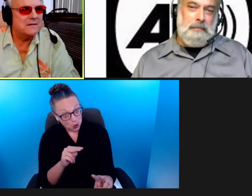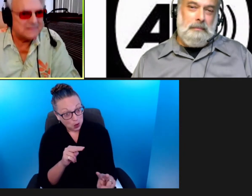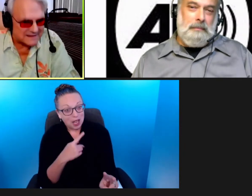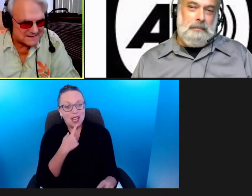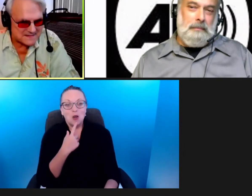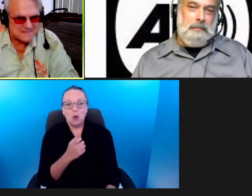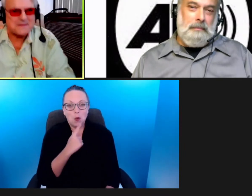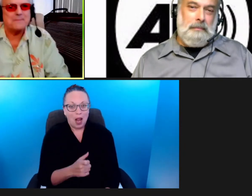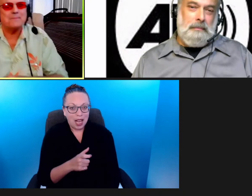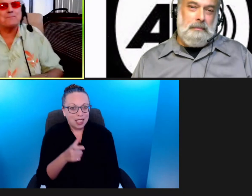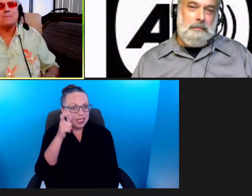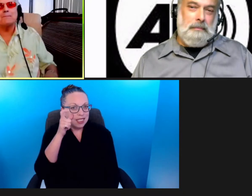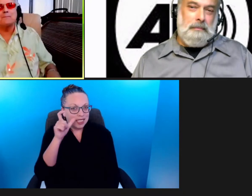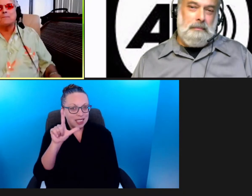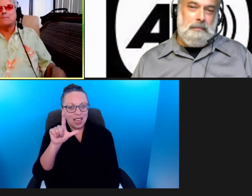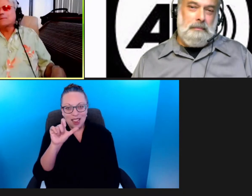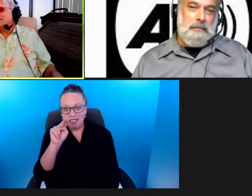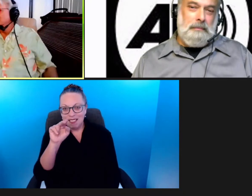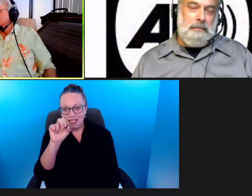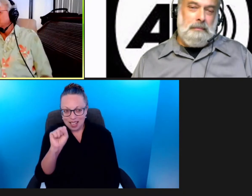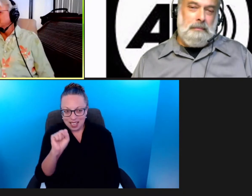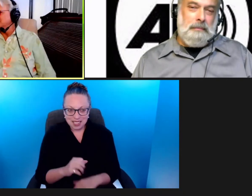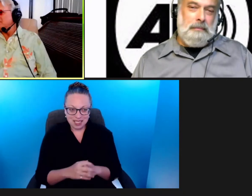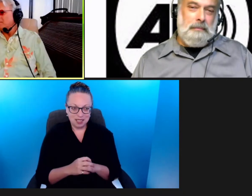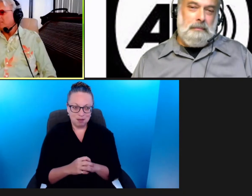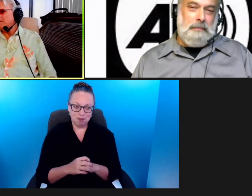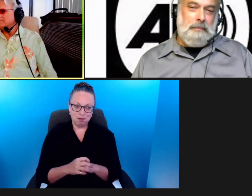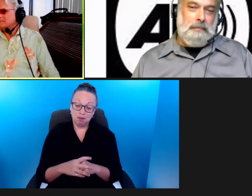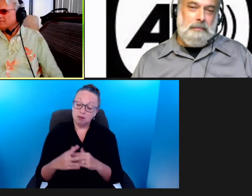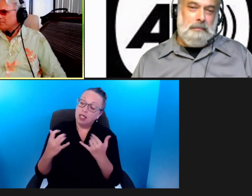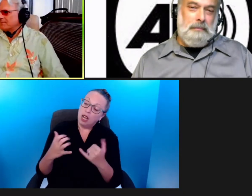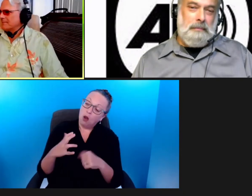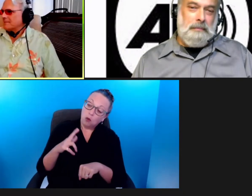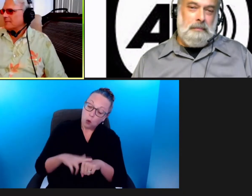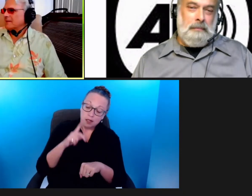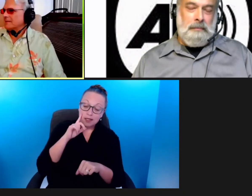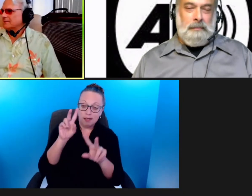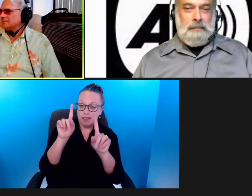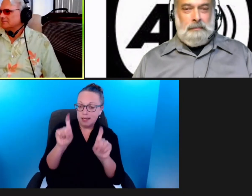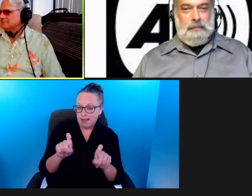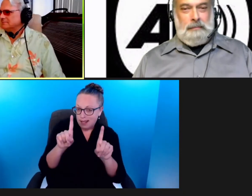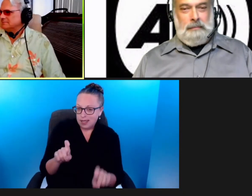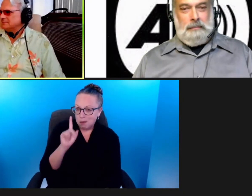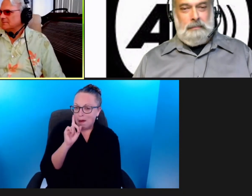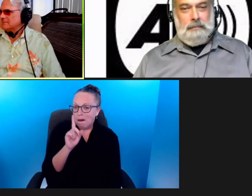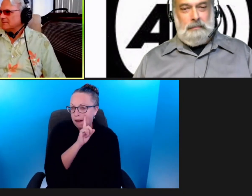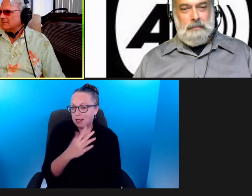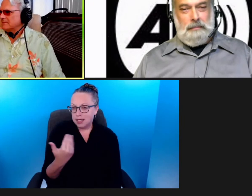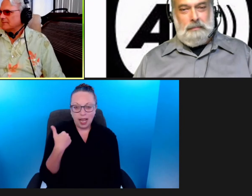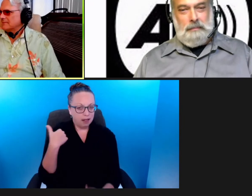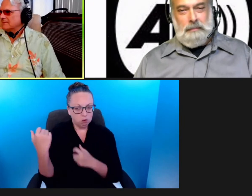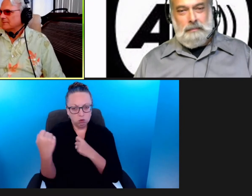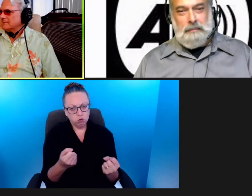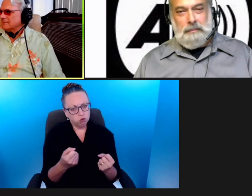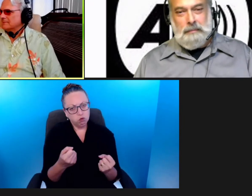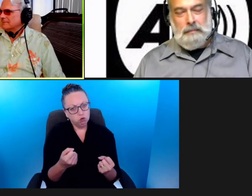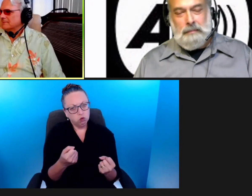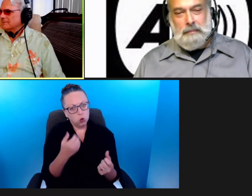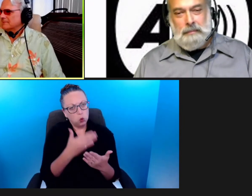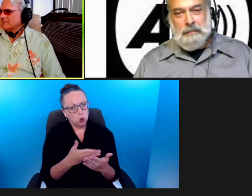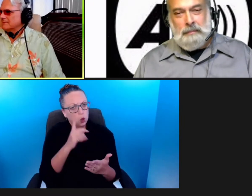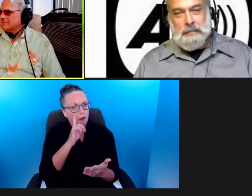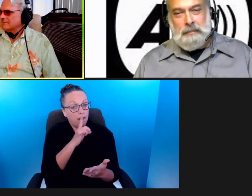red lenses. So now they examine my eyes, and I've got very healthy eyes,